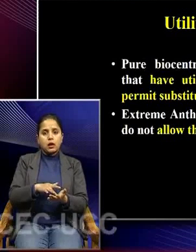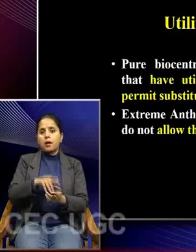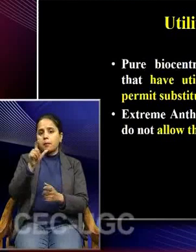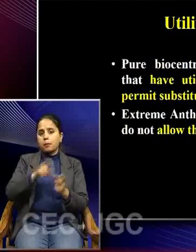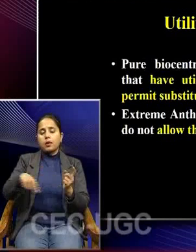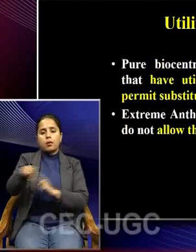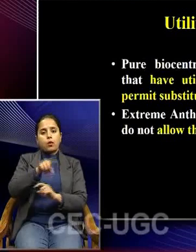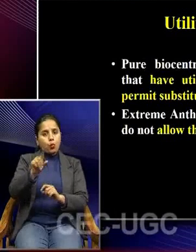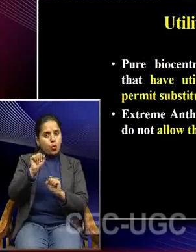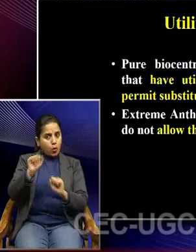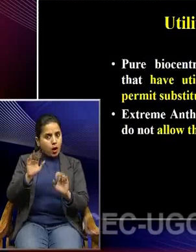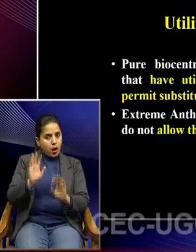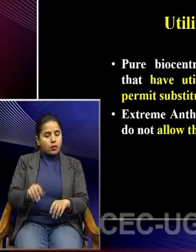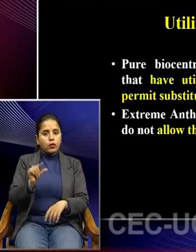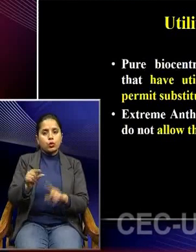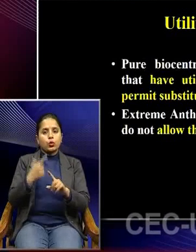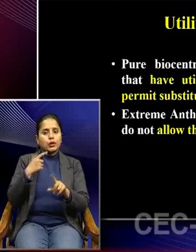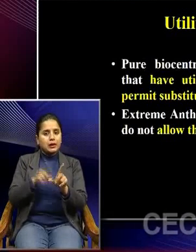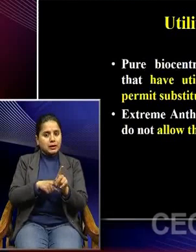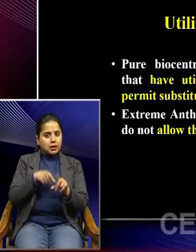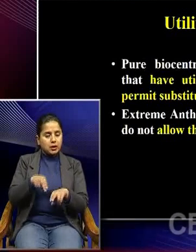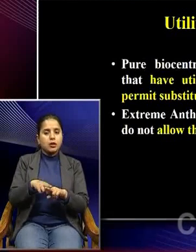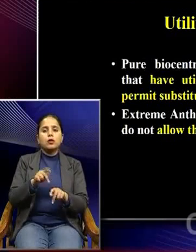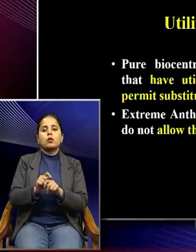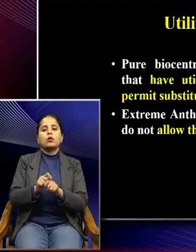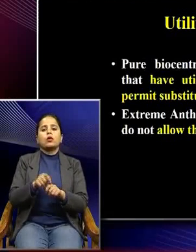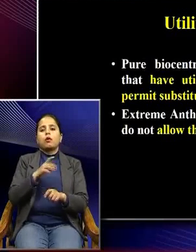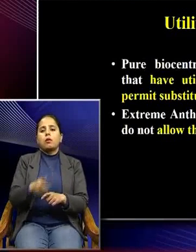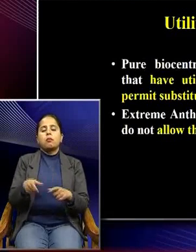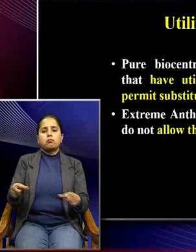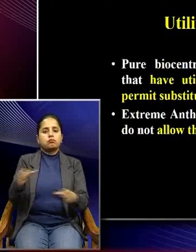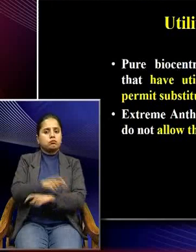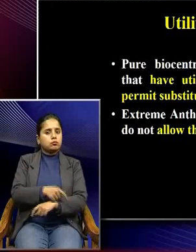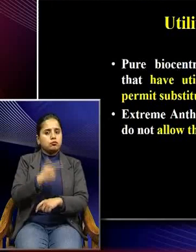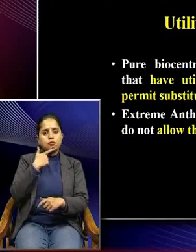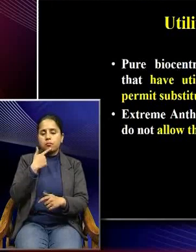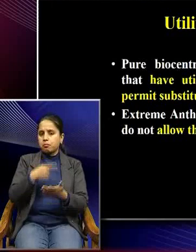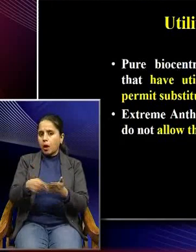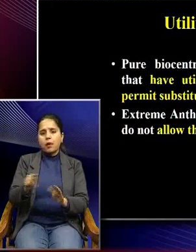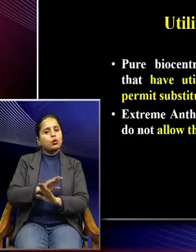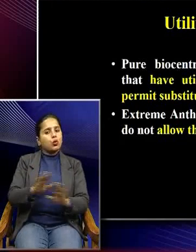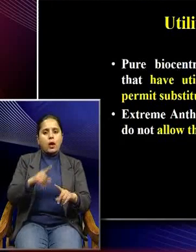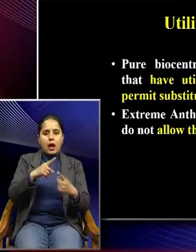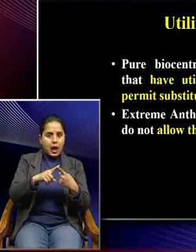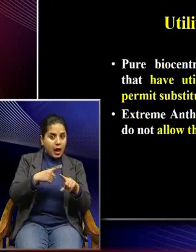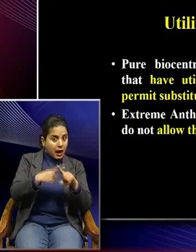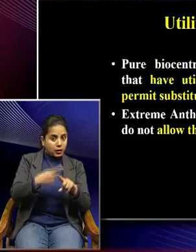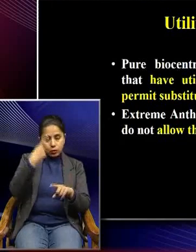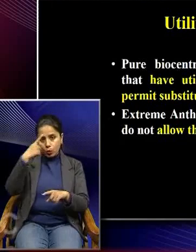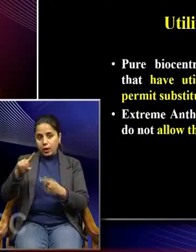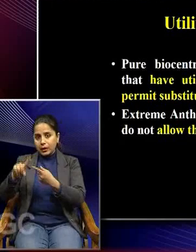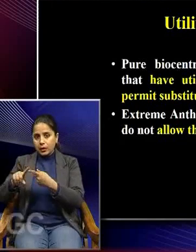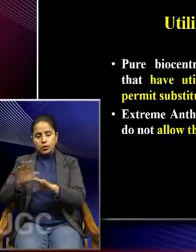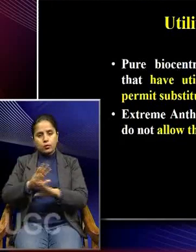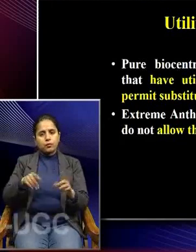who have the utility functions that do not permit the substitution of X for E. Similarly,